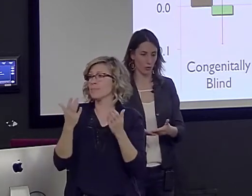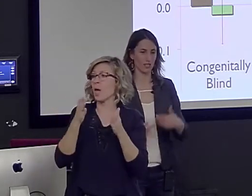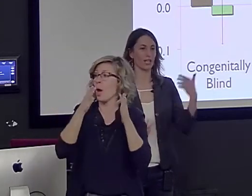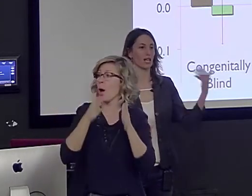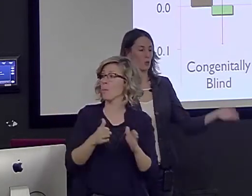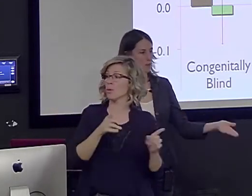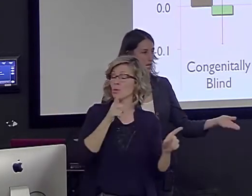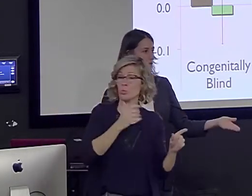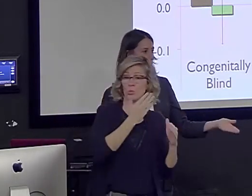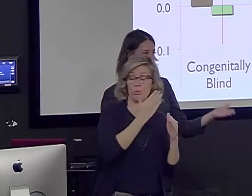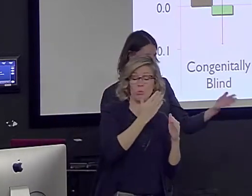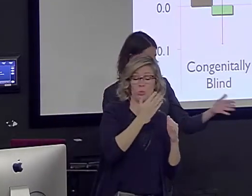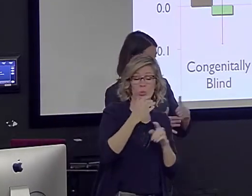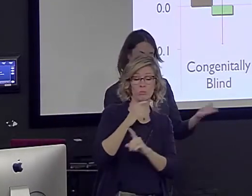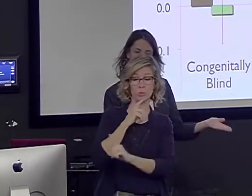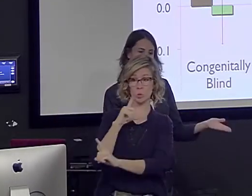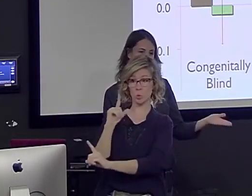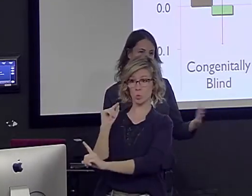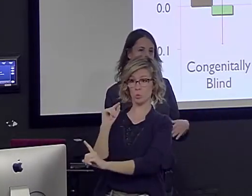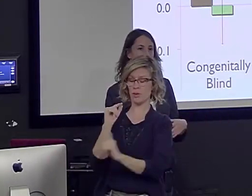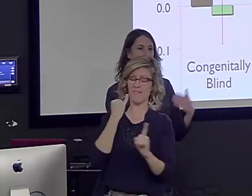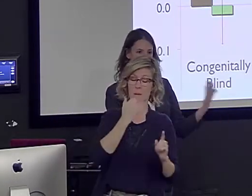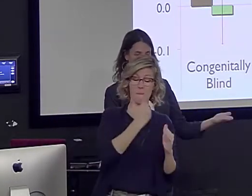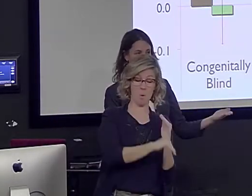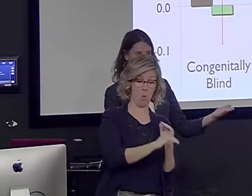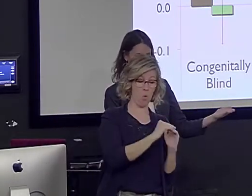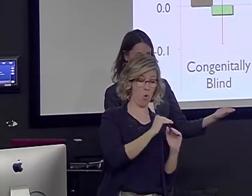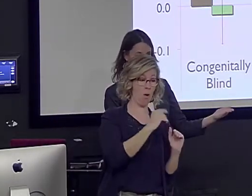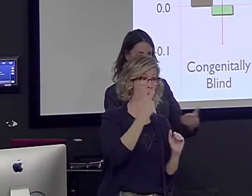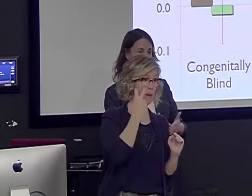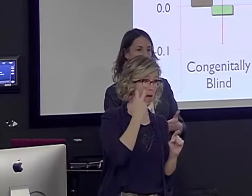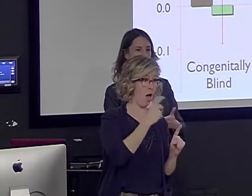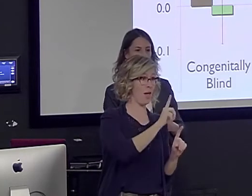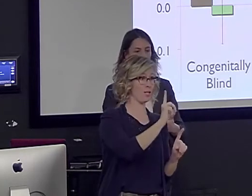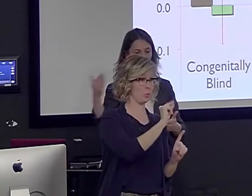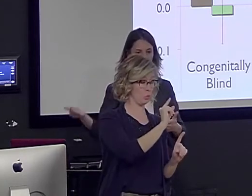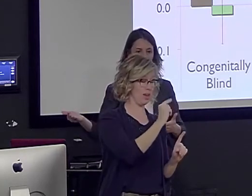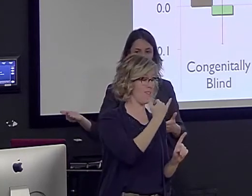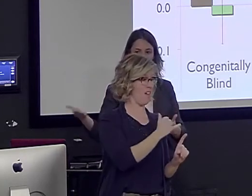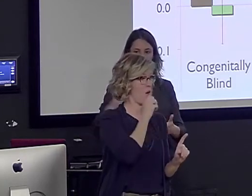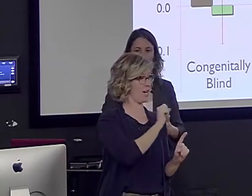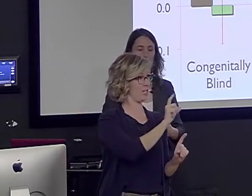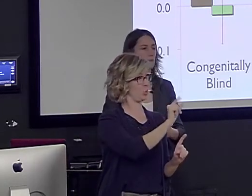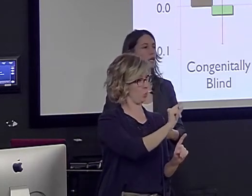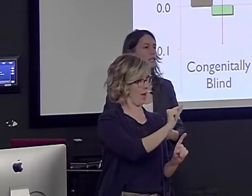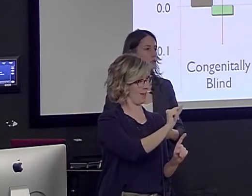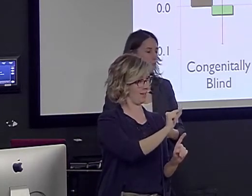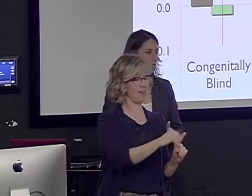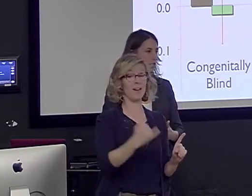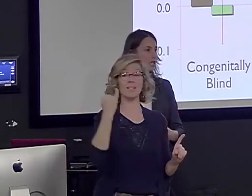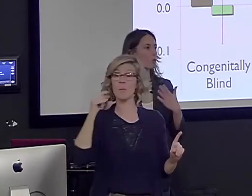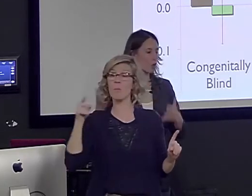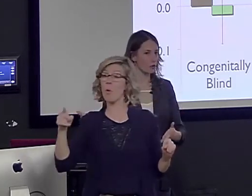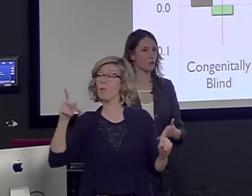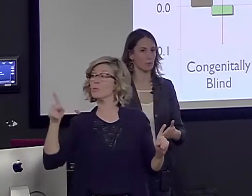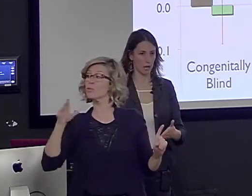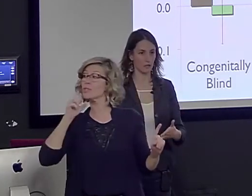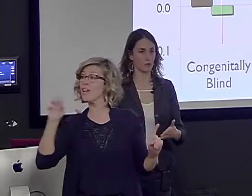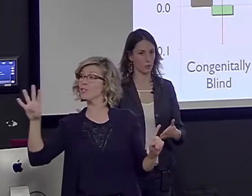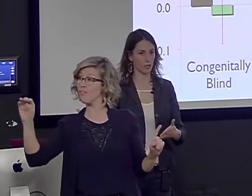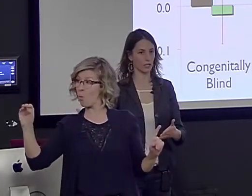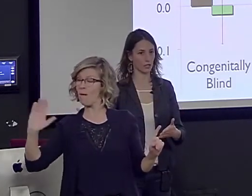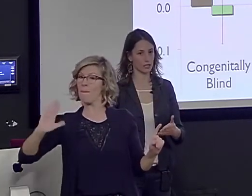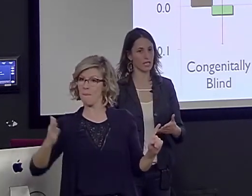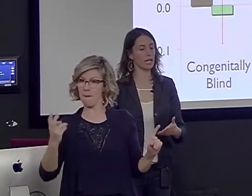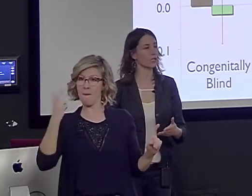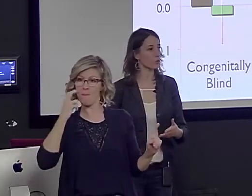years old who became blind from birth is going to be blind for 20 years, whereas in a person who's 40 who became blind at 20 will also be blind